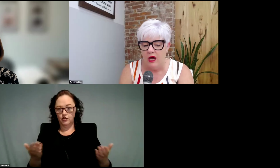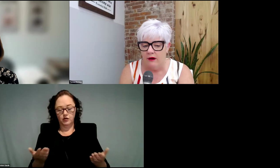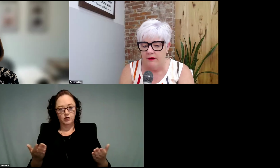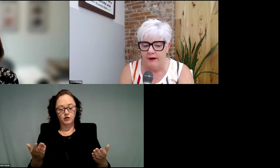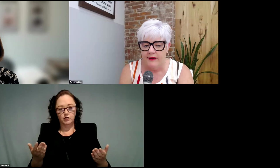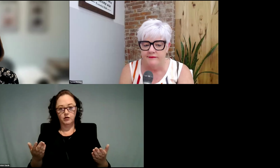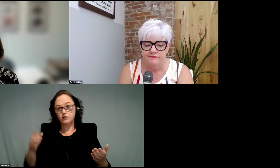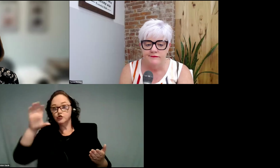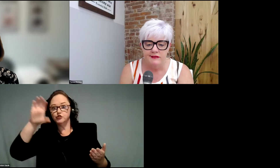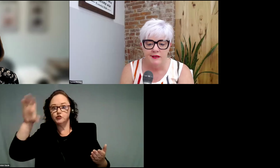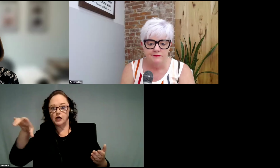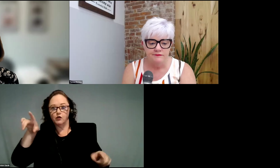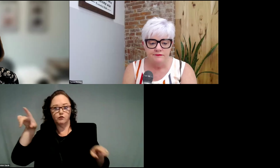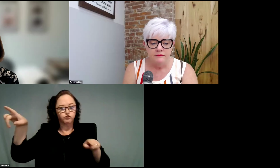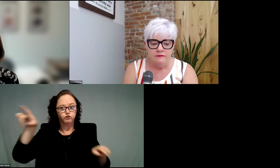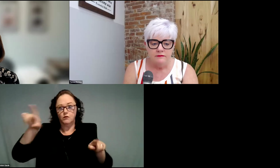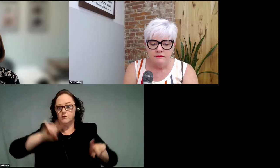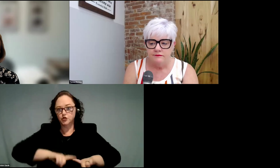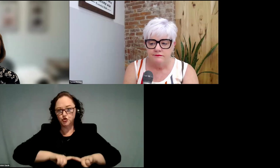the Chicago area. So.